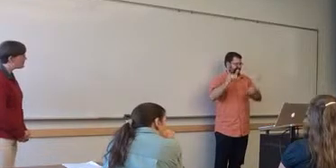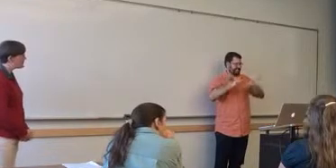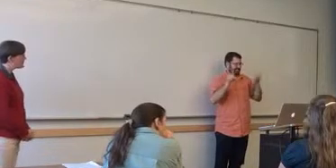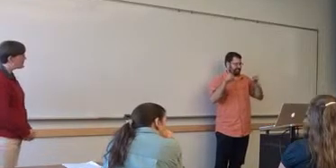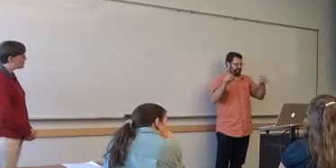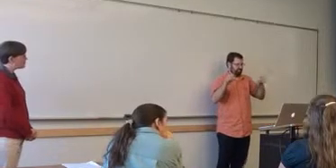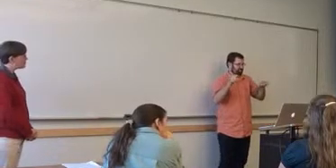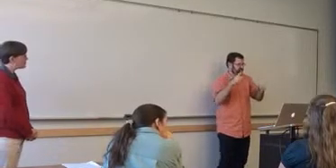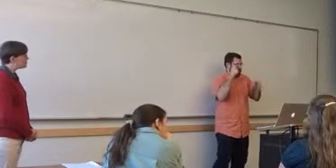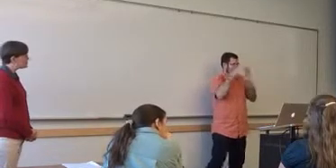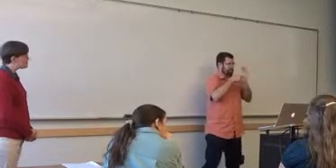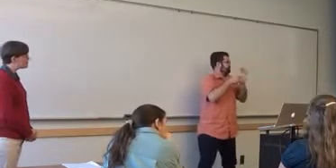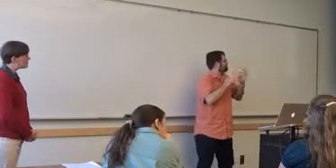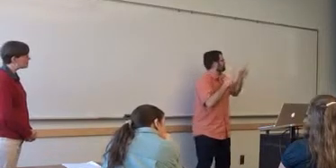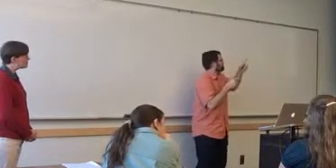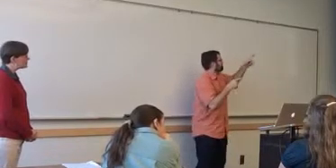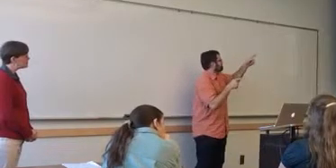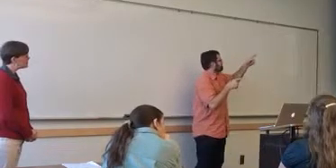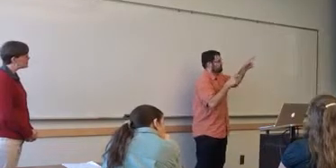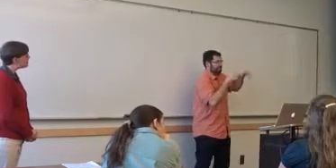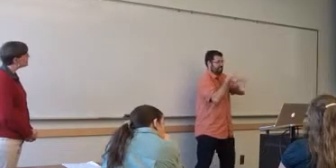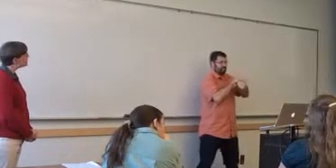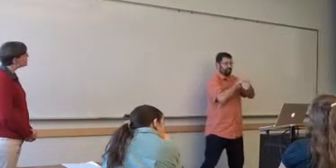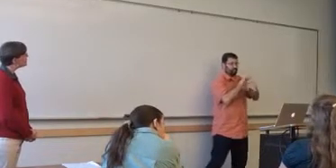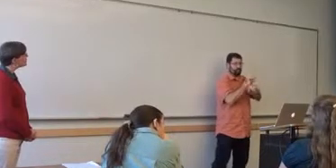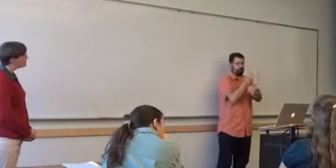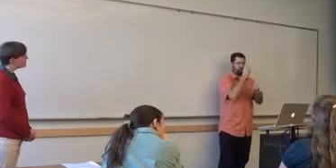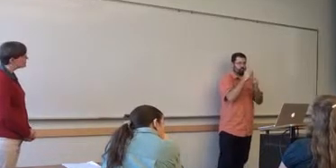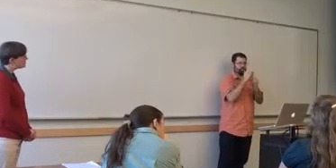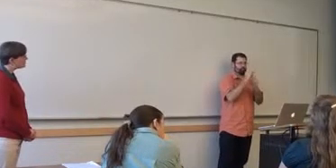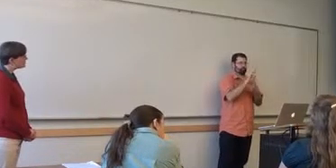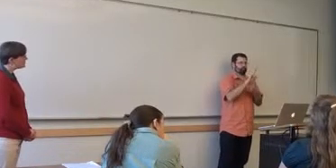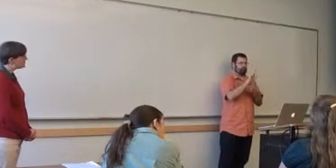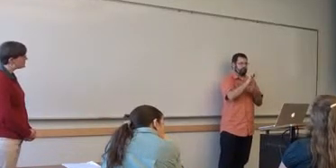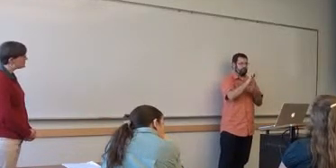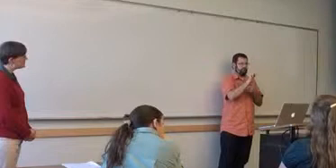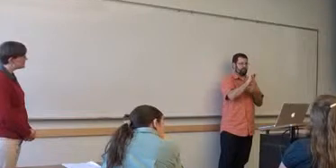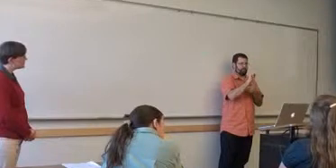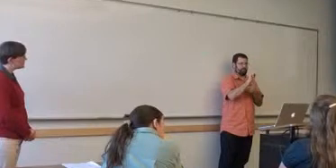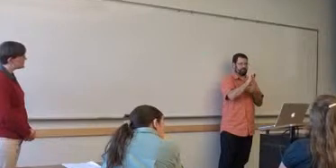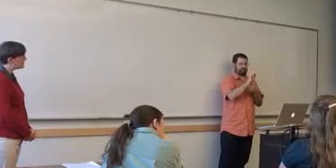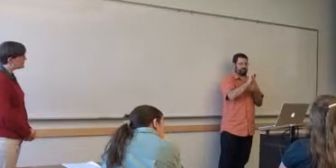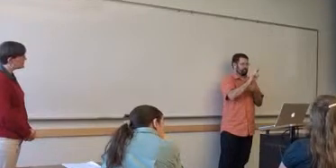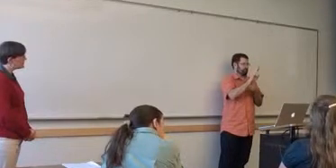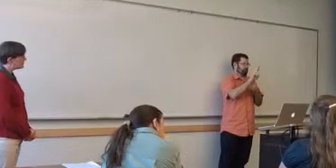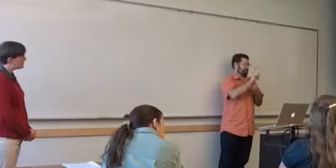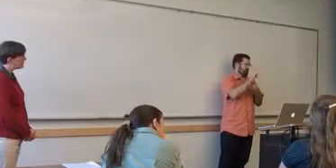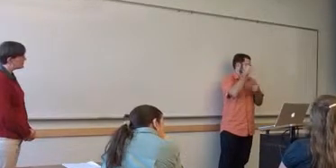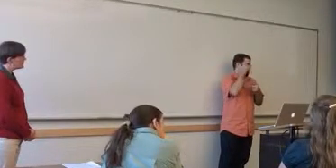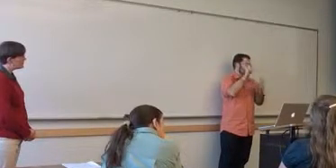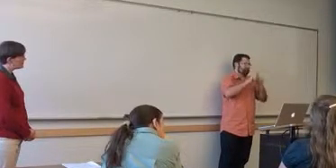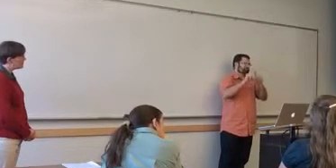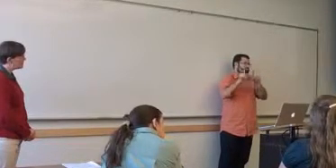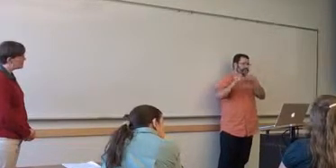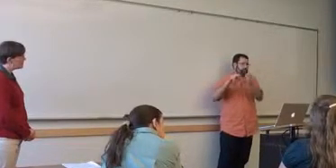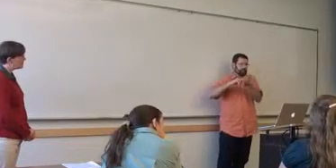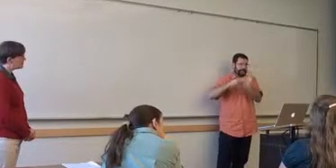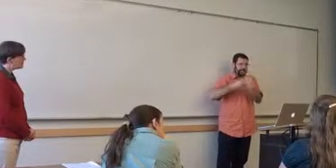there's a couple of things we can compare between ASL and English. So for example, English uses one word for the word run. You know, and there's so many